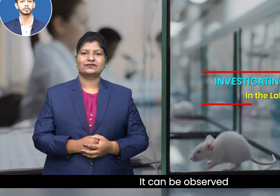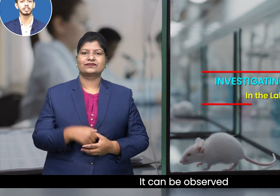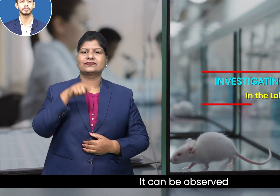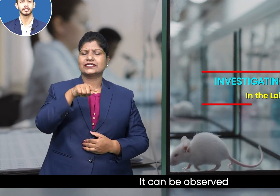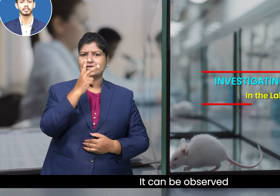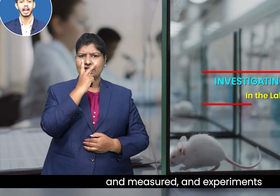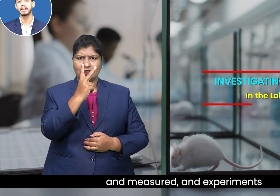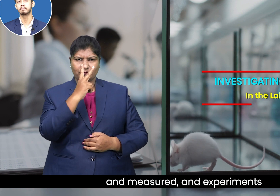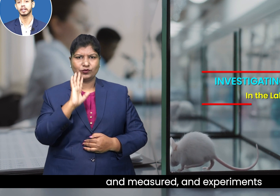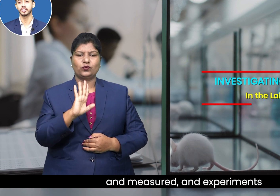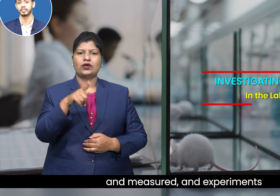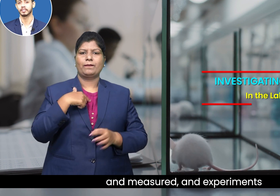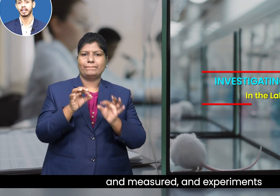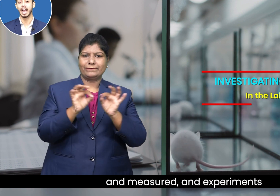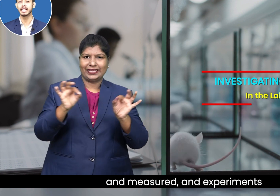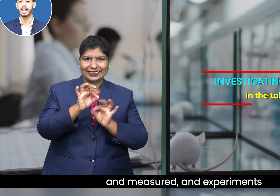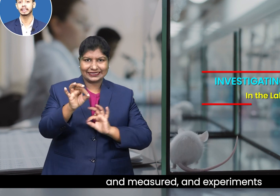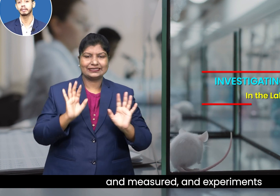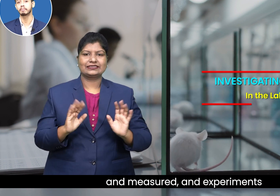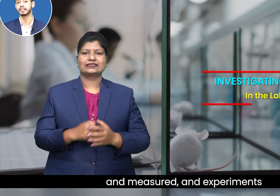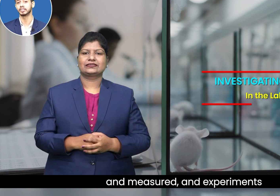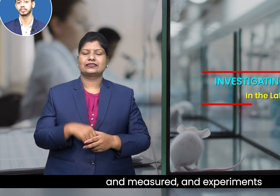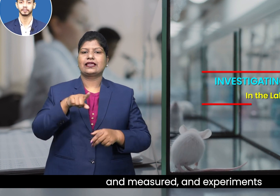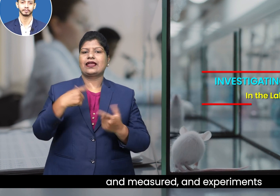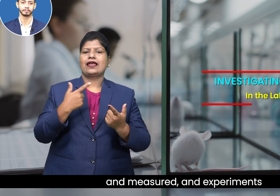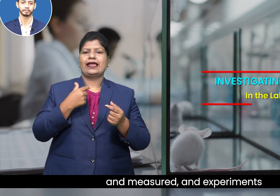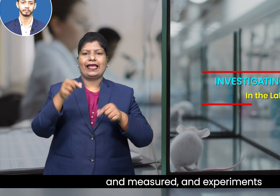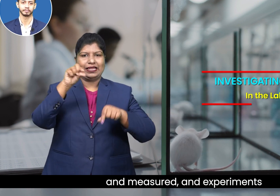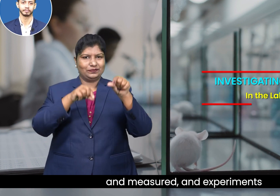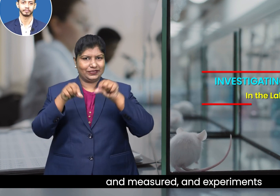be observed and measured, and experiments